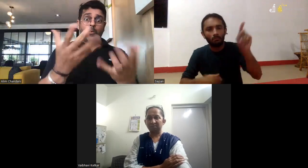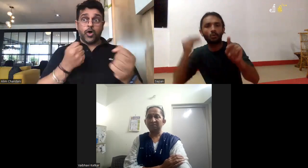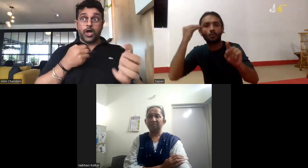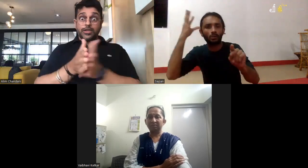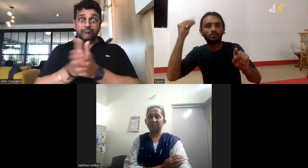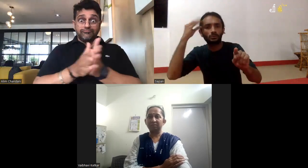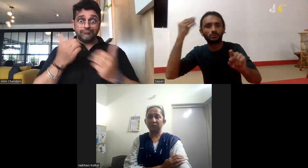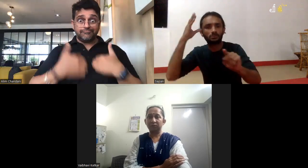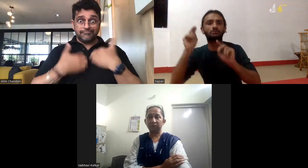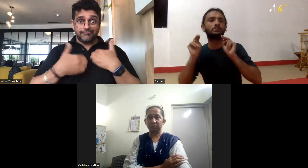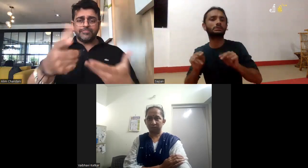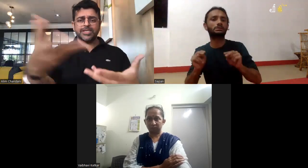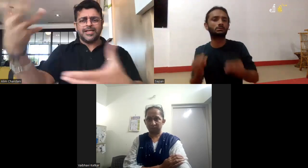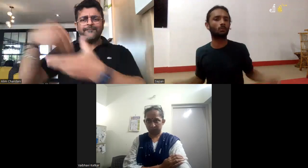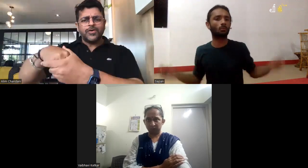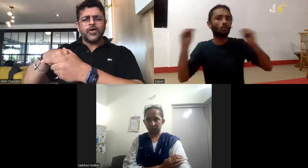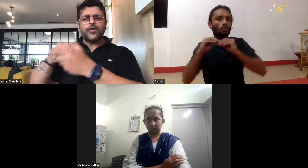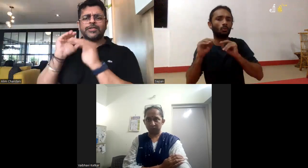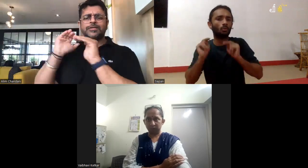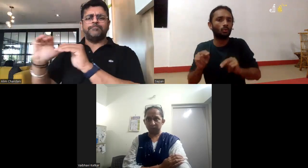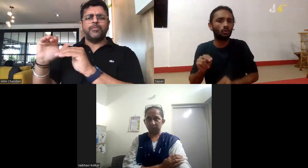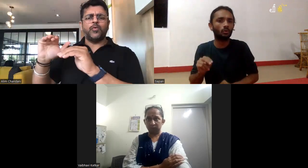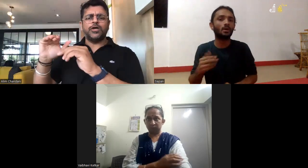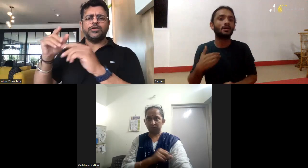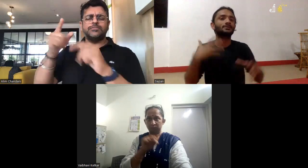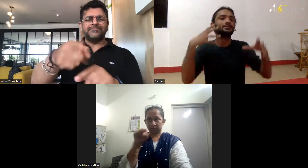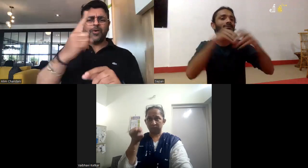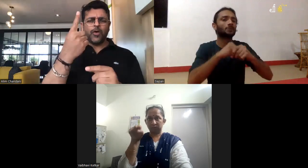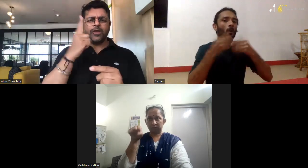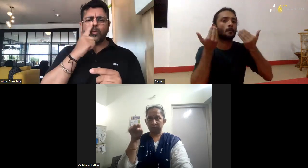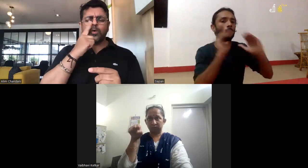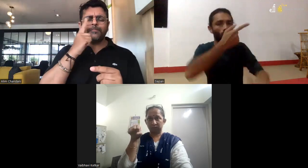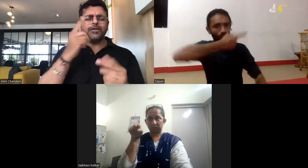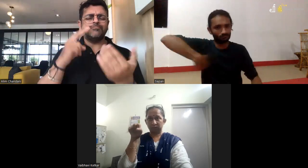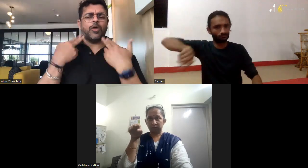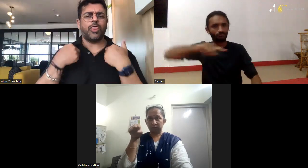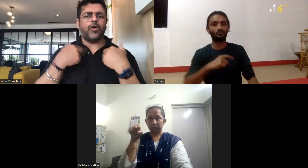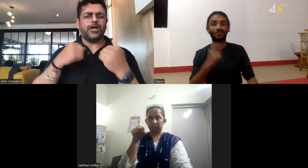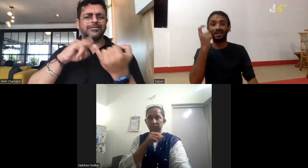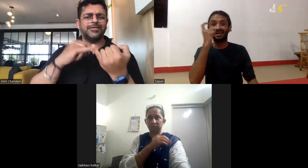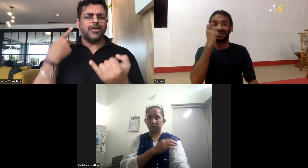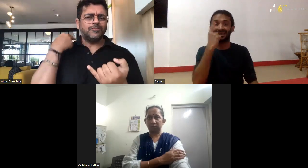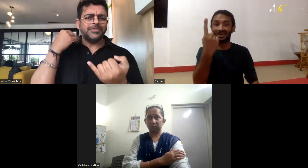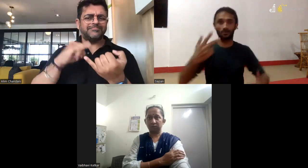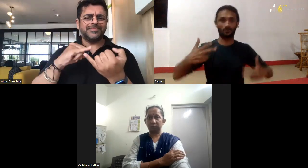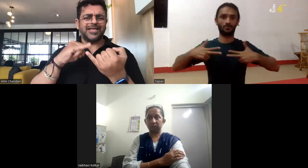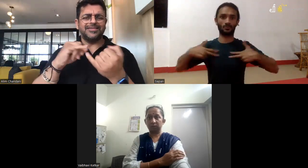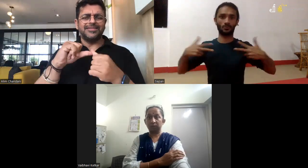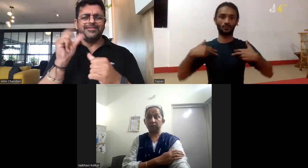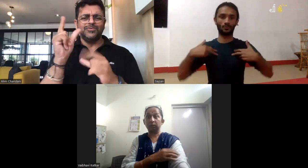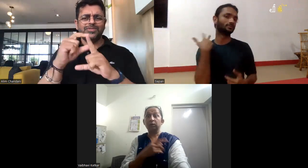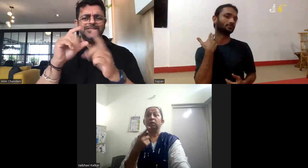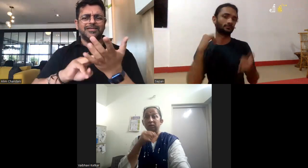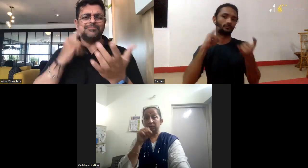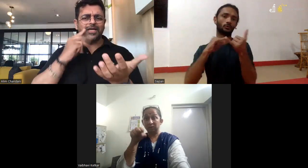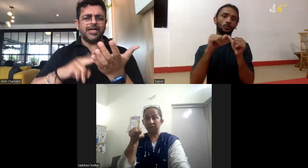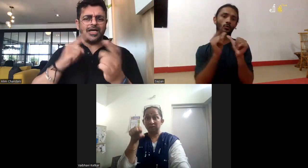should not get it longer. We should start something now. We have to empower other deaf